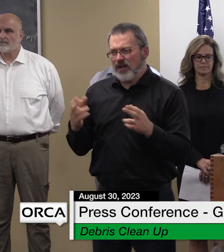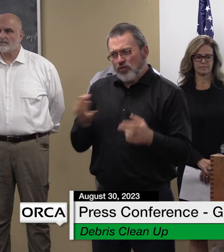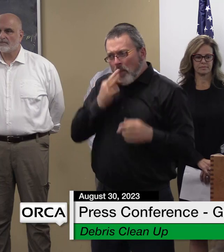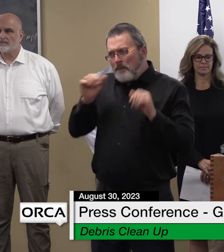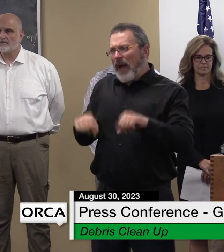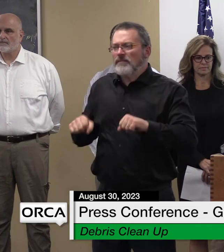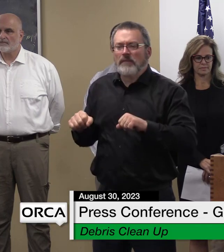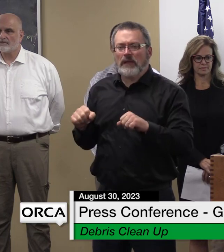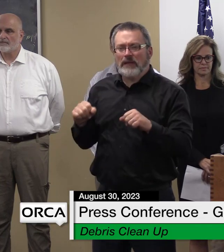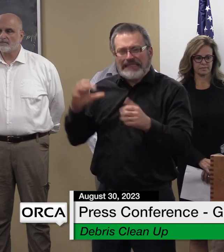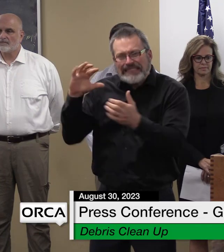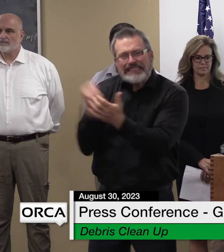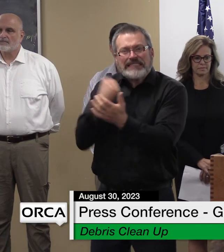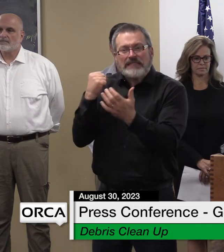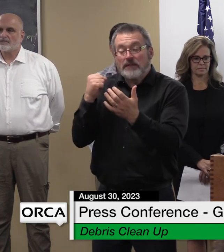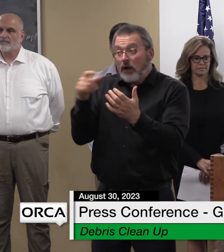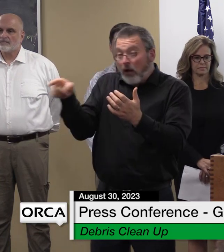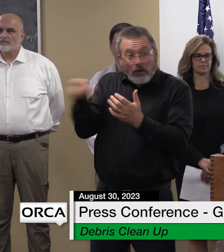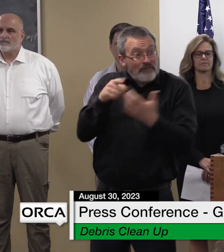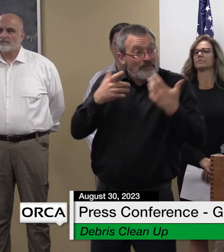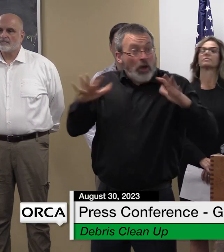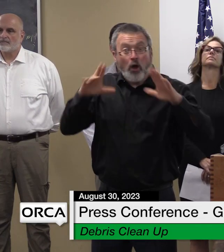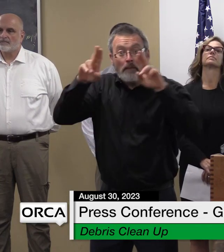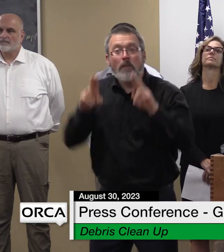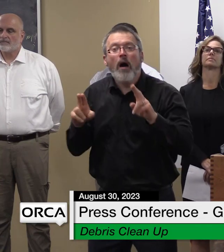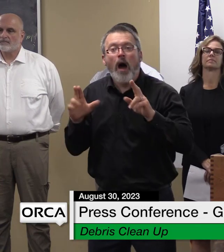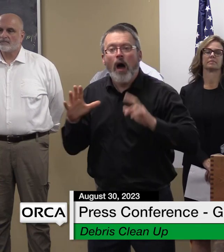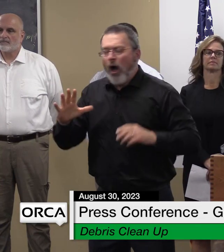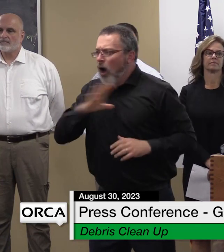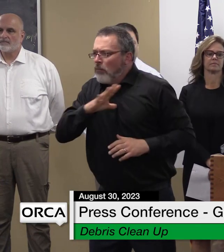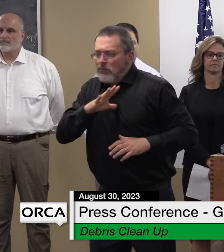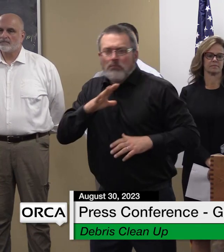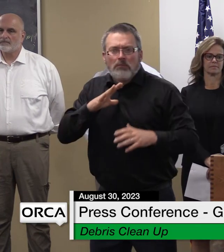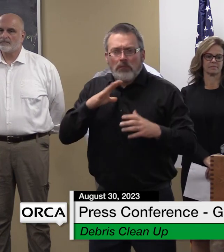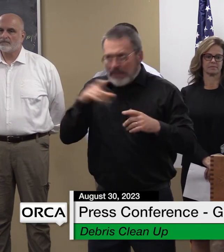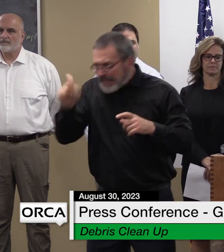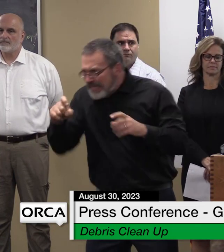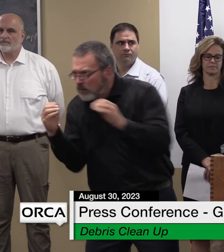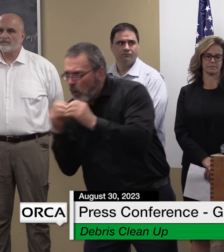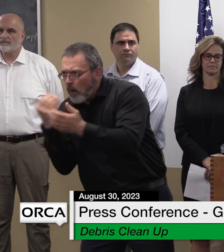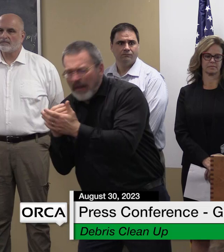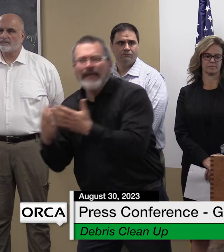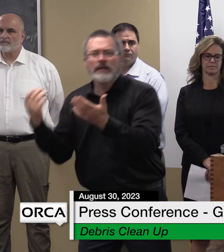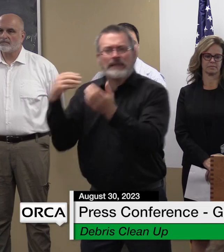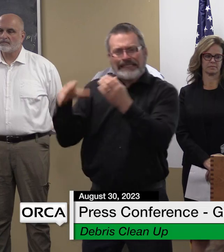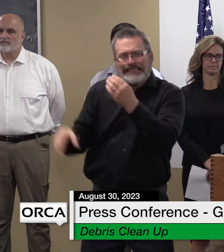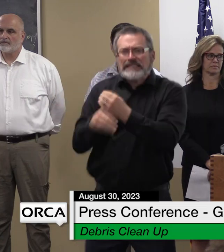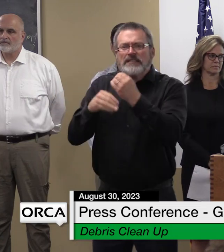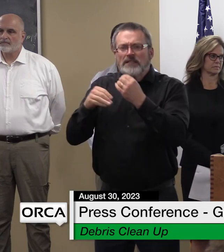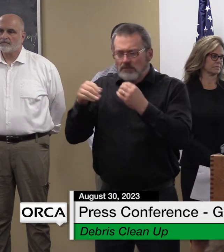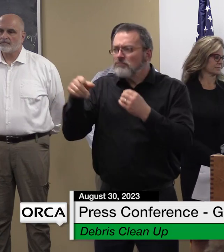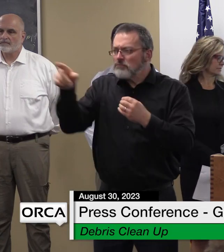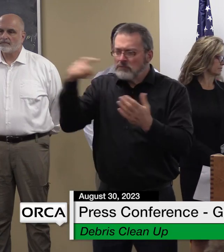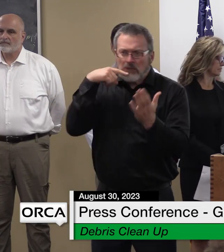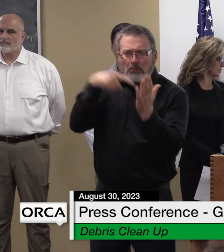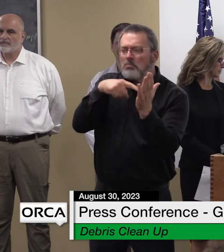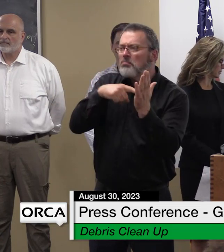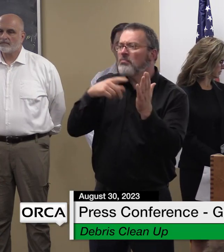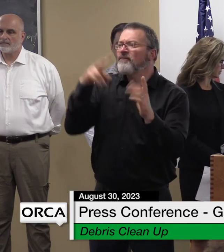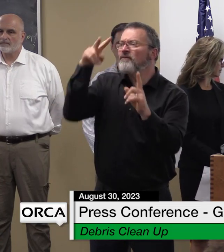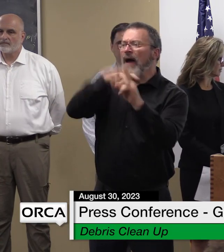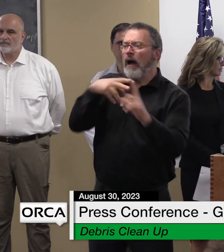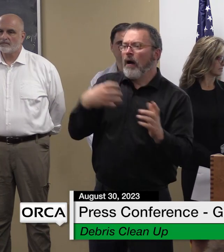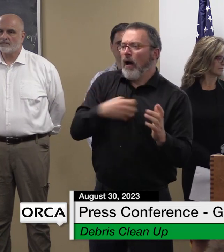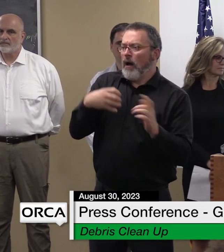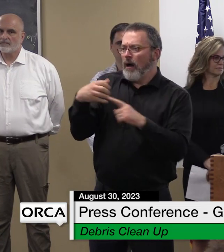already applied and believe you should get more, you can and should appeal to FEMA. That's also the